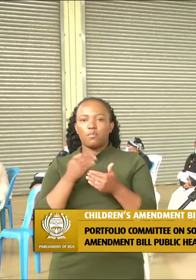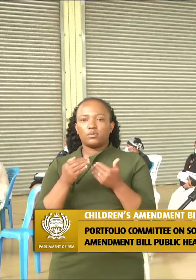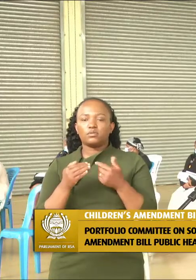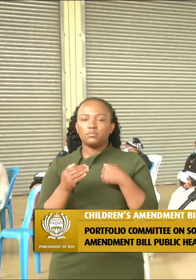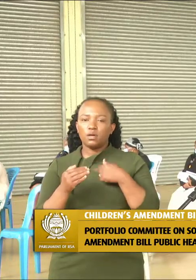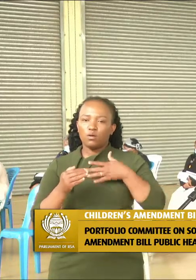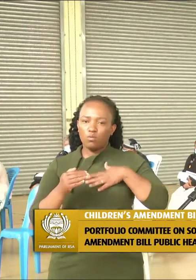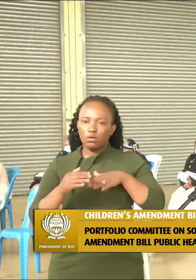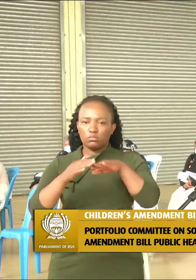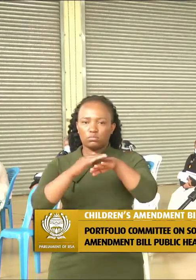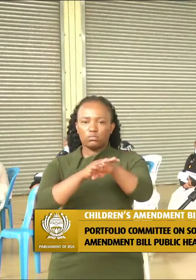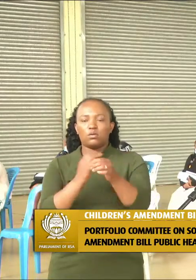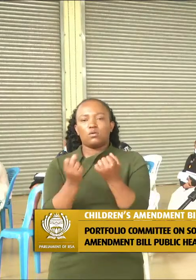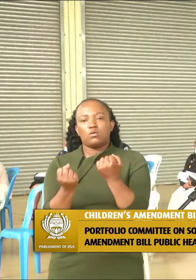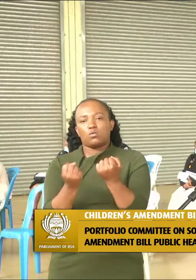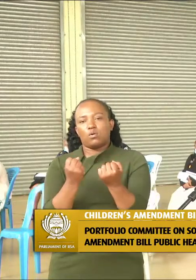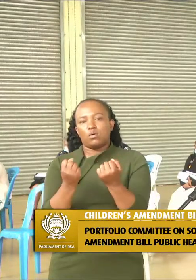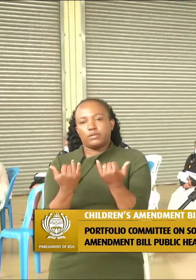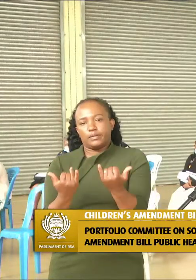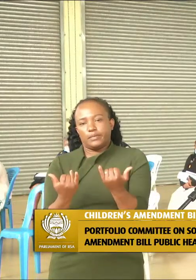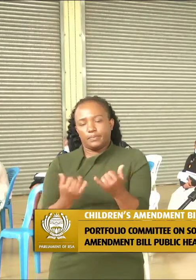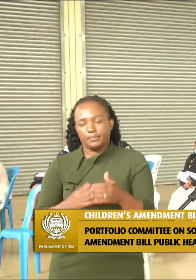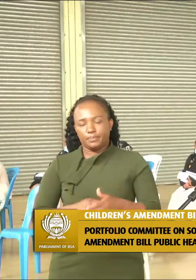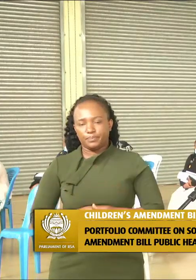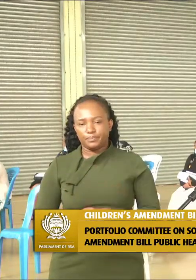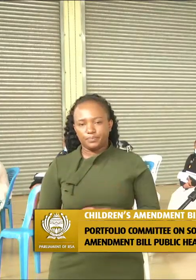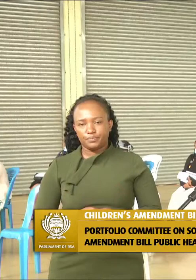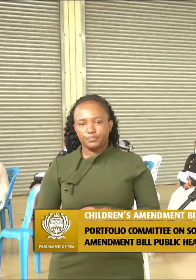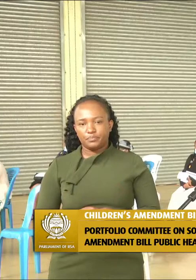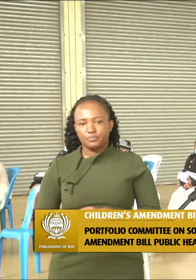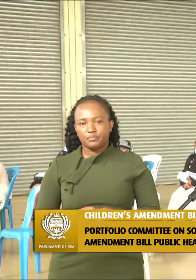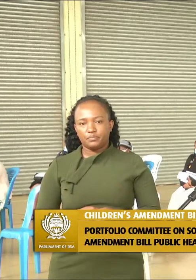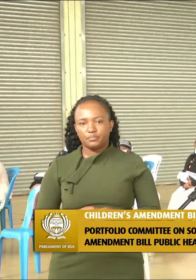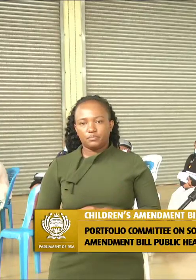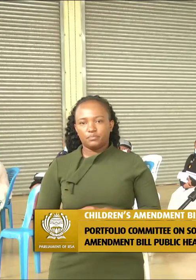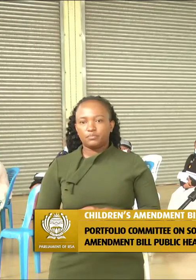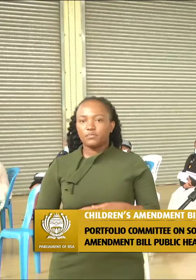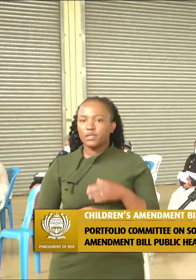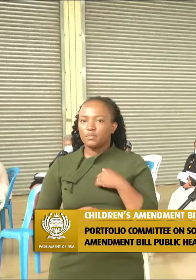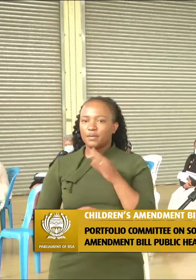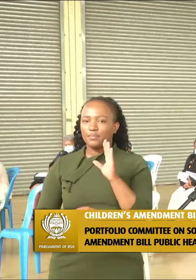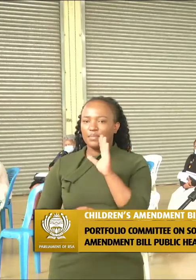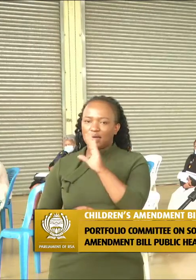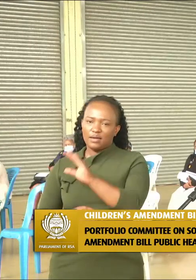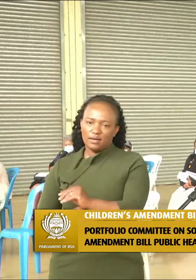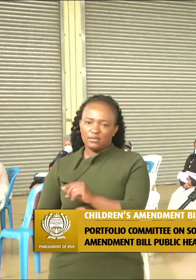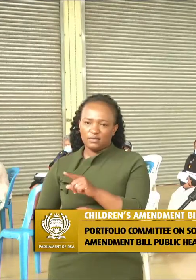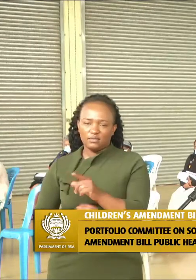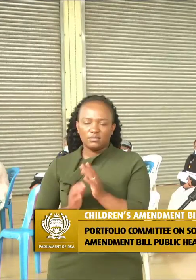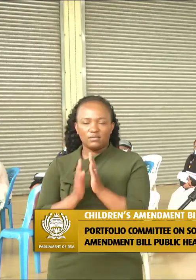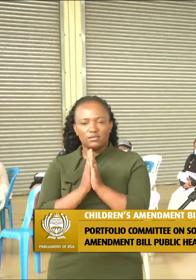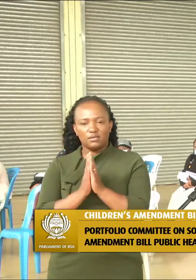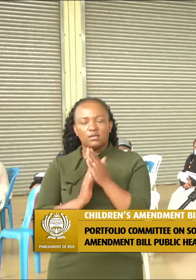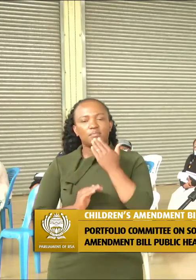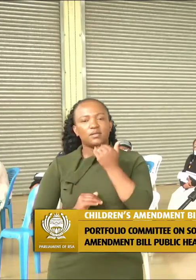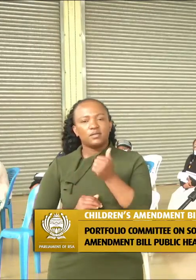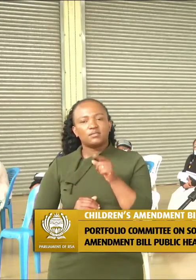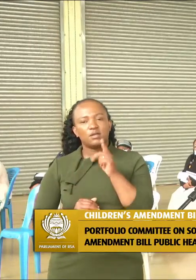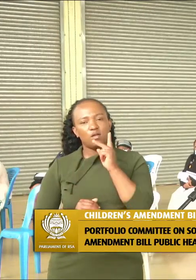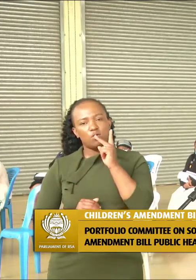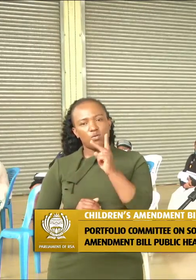court. Manje ke ngikule nqubo yokuya enkantolo. Now I am asking you all humbly to look at